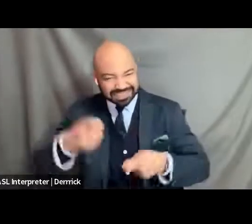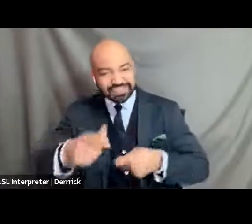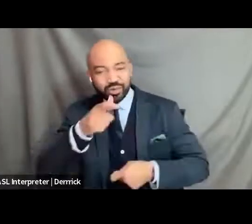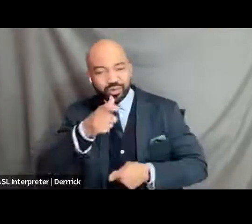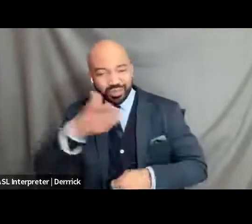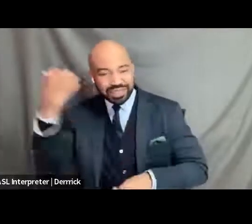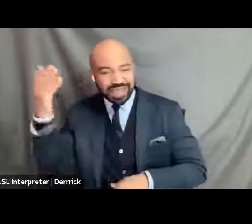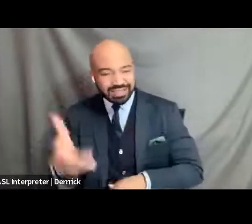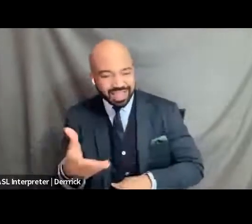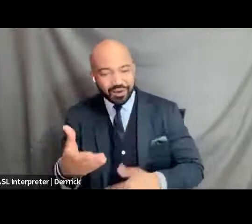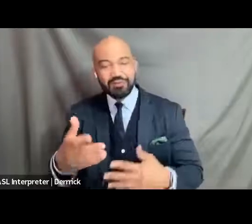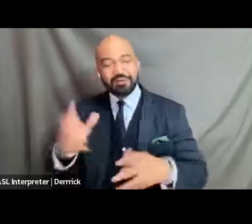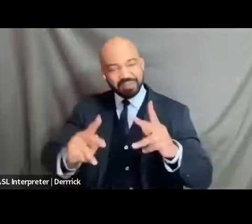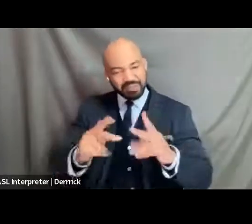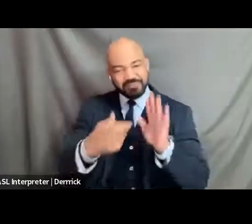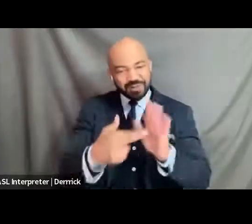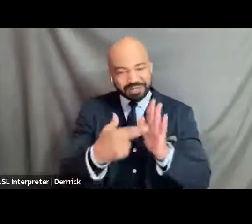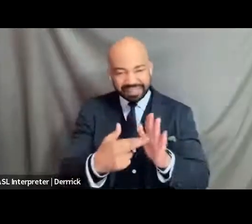thank you